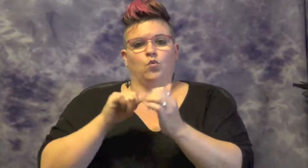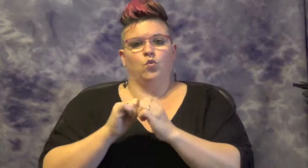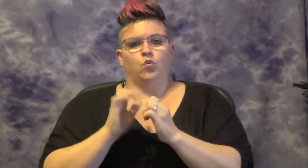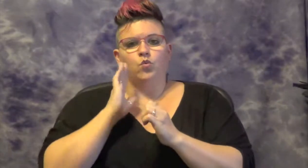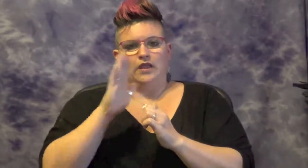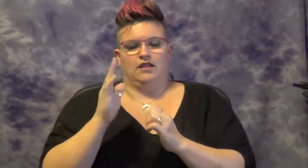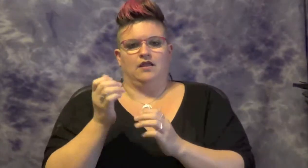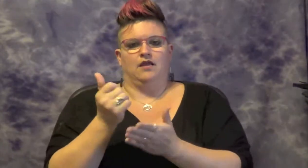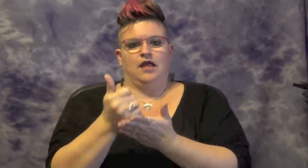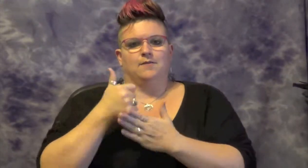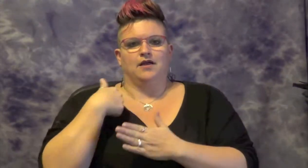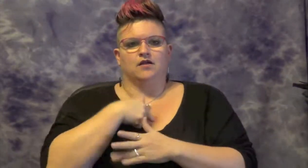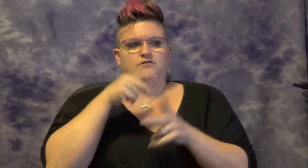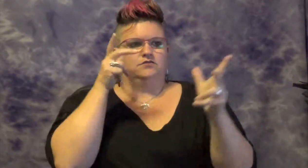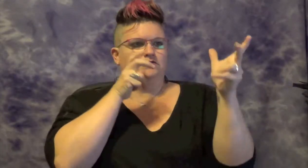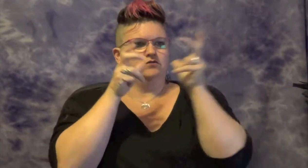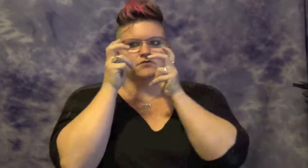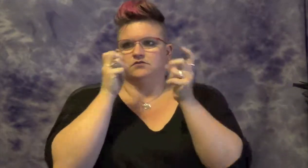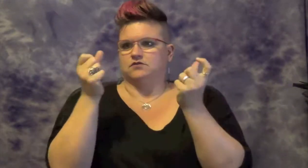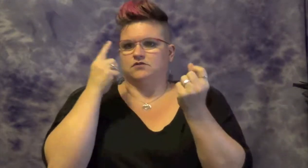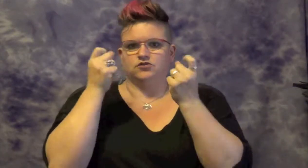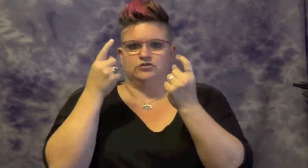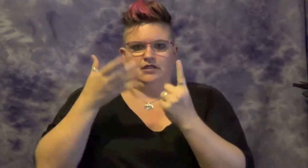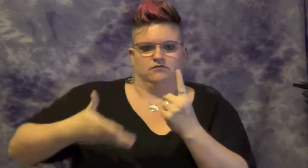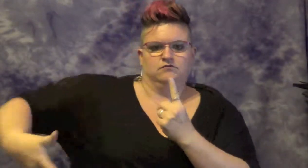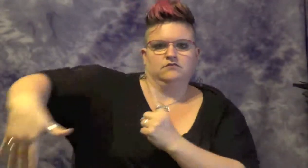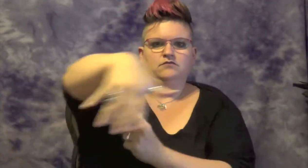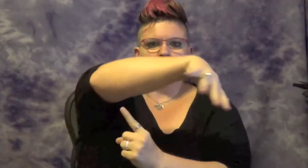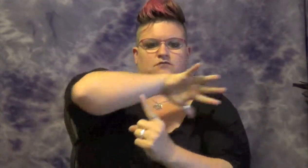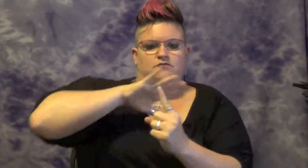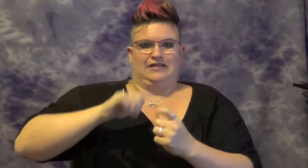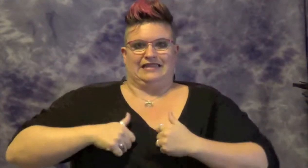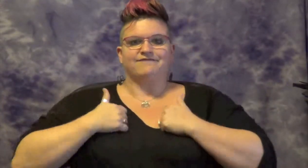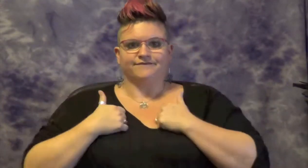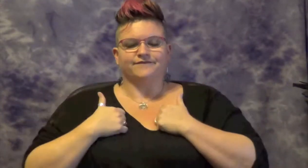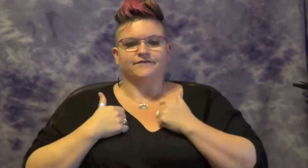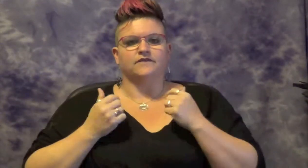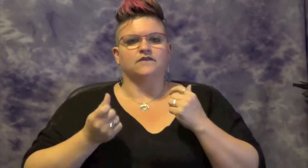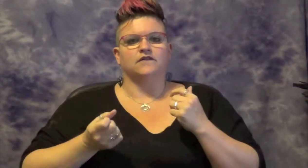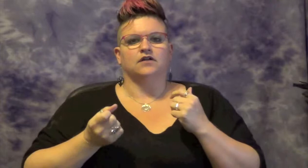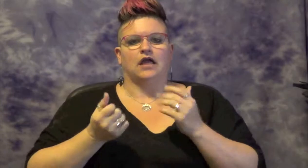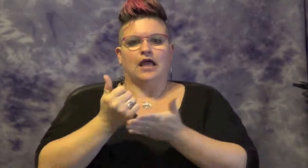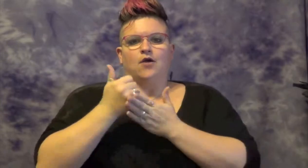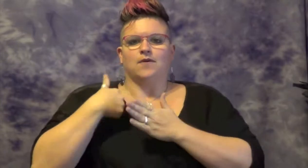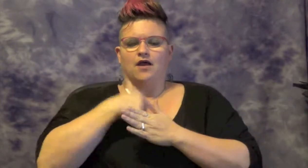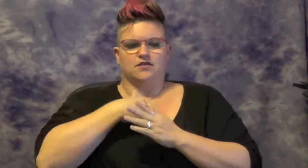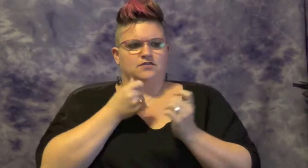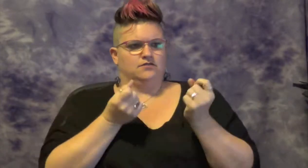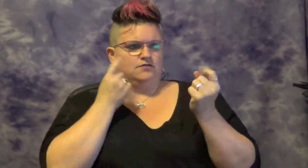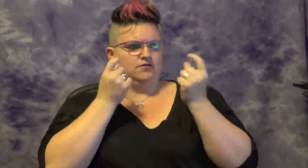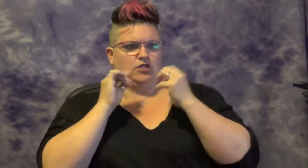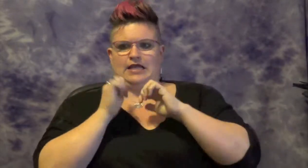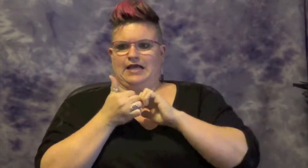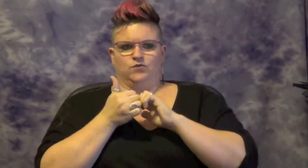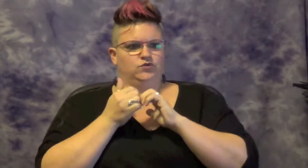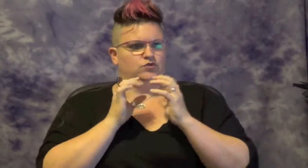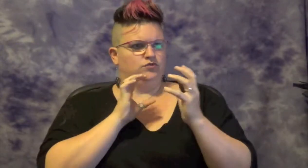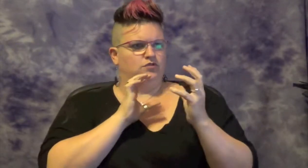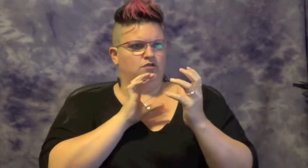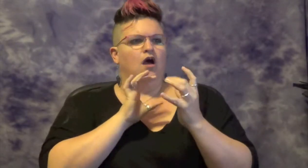So all 5 of those categories are going to help us understand how our schema is built, and we understand life and identify things